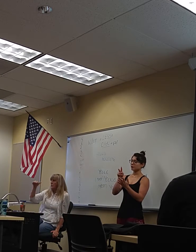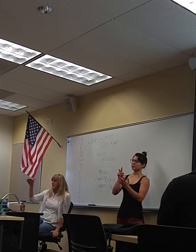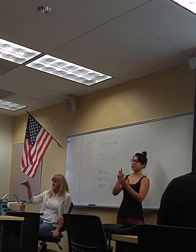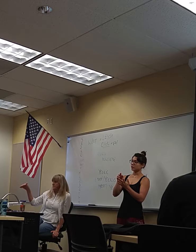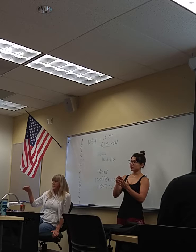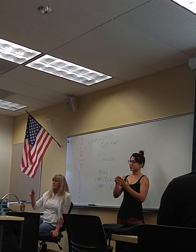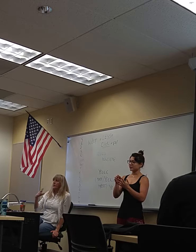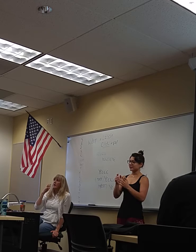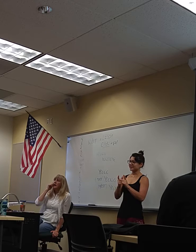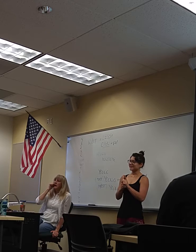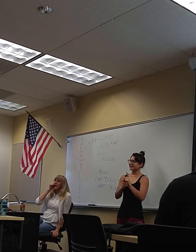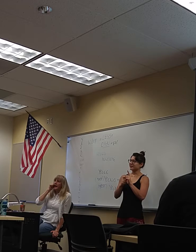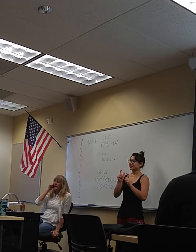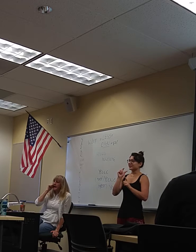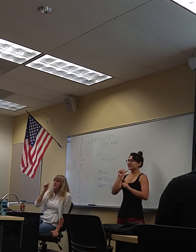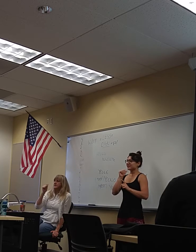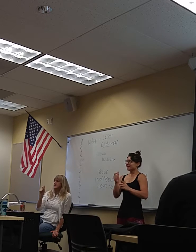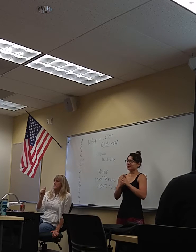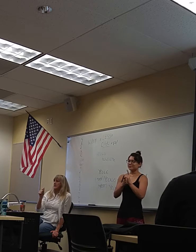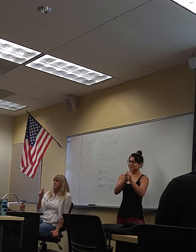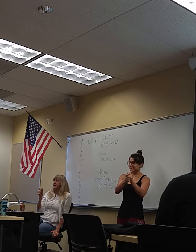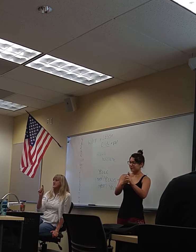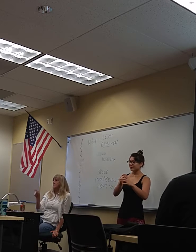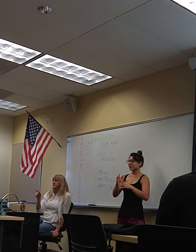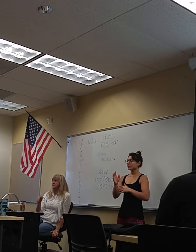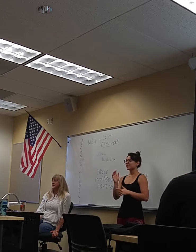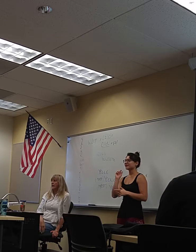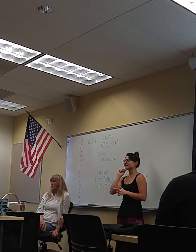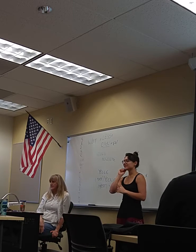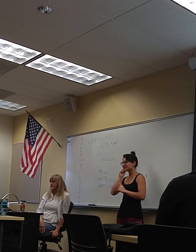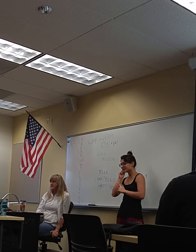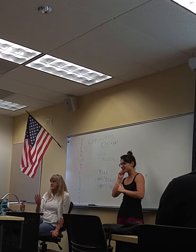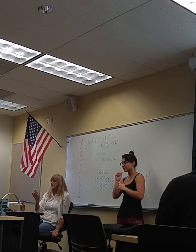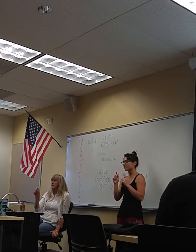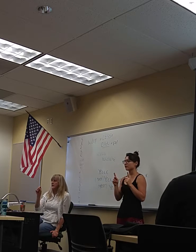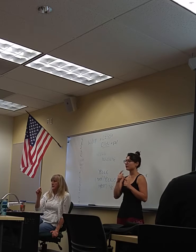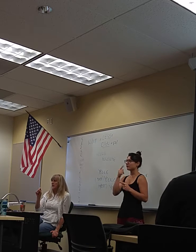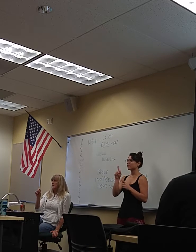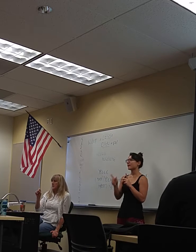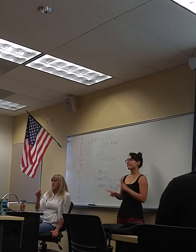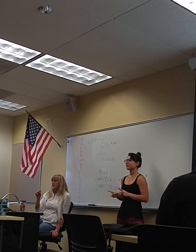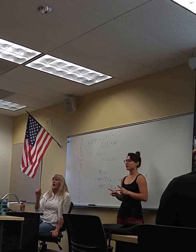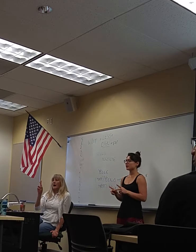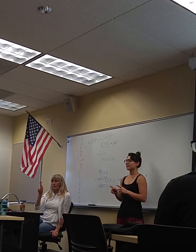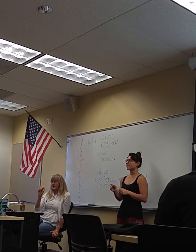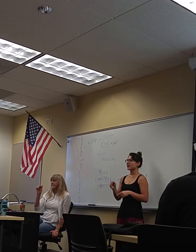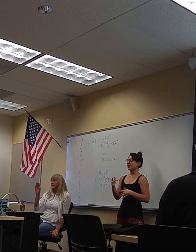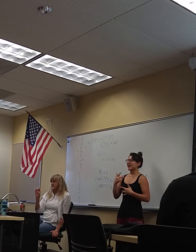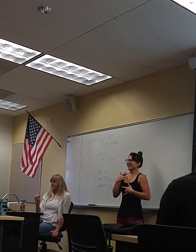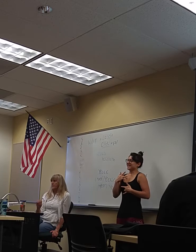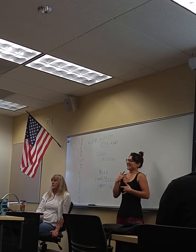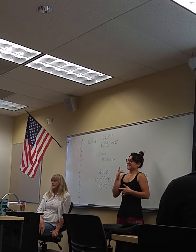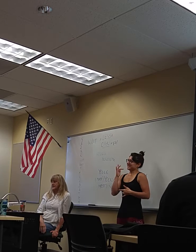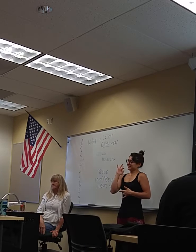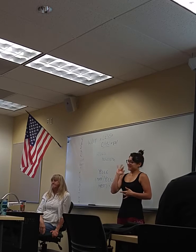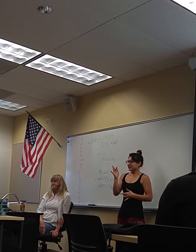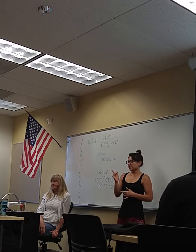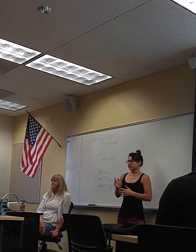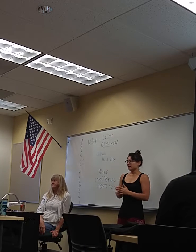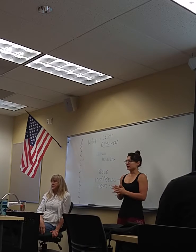race of people. And I hate this sign because race is not always necessarily, So you can do something. I always finger spell race.